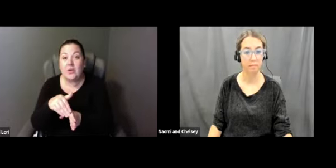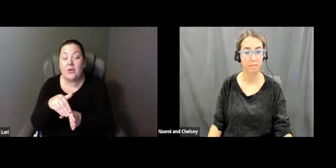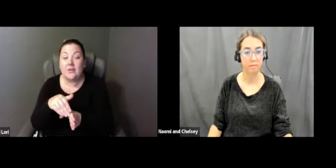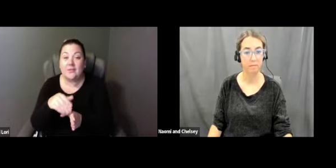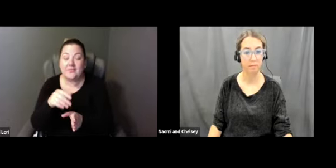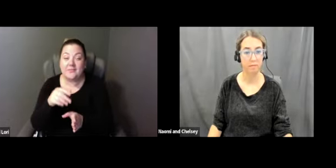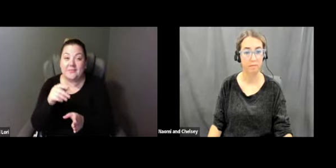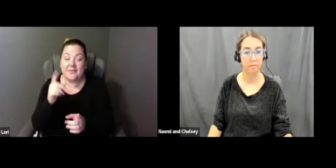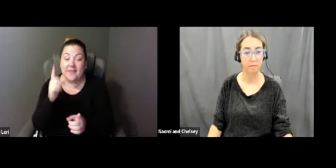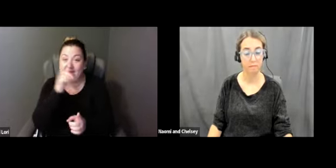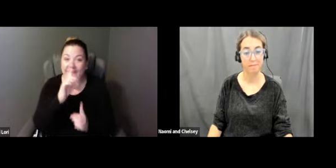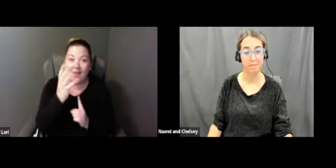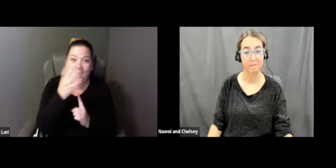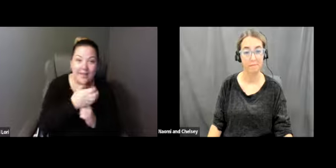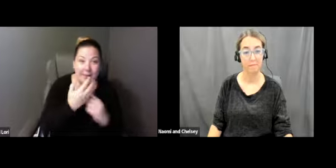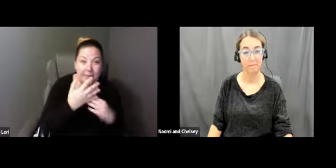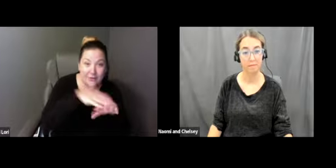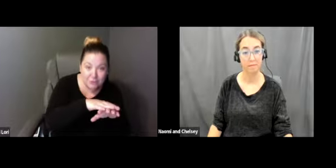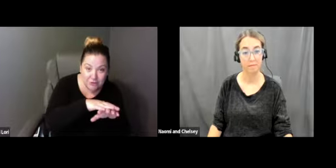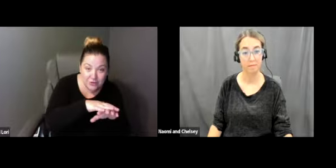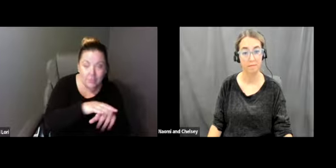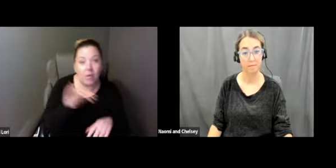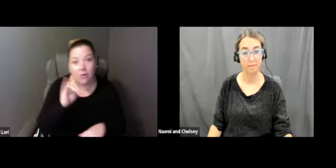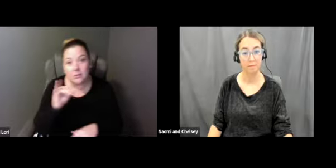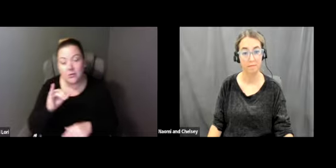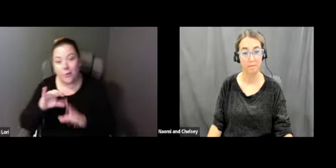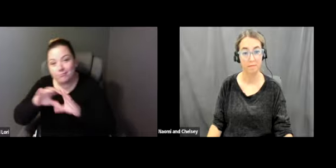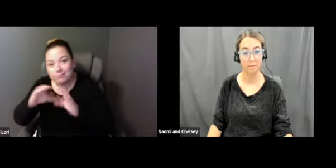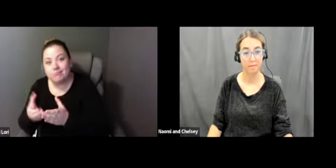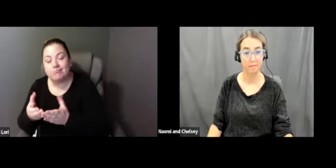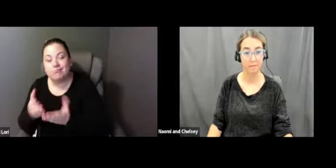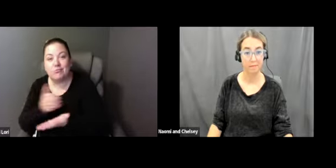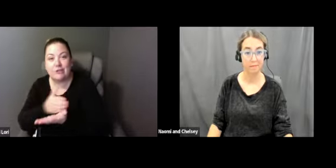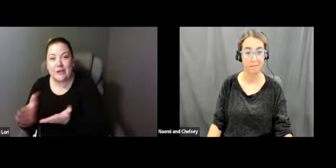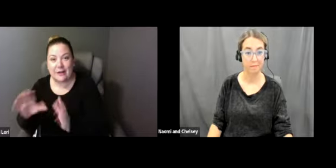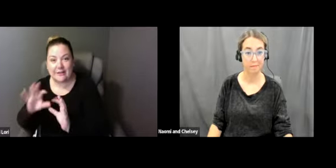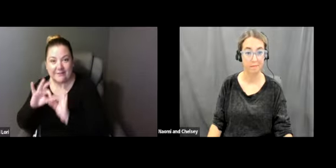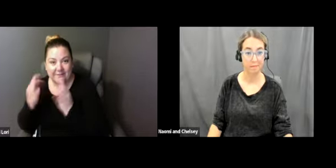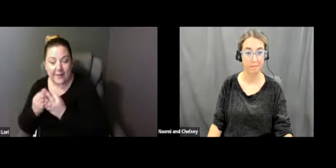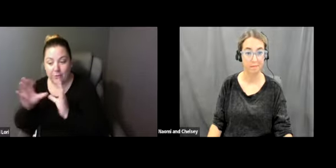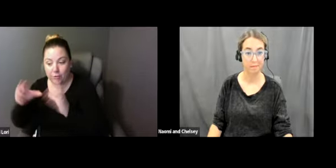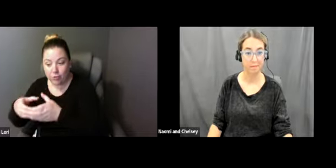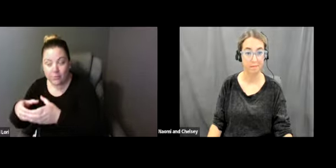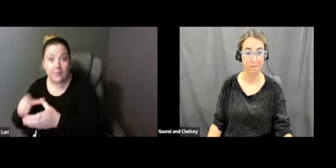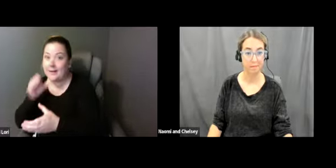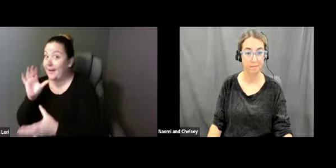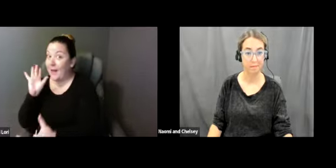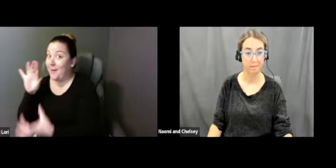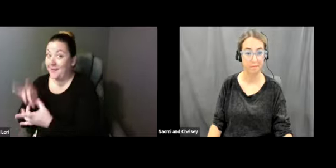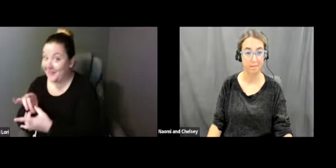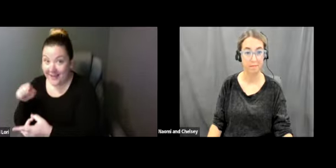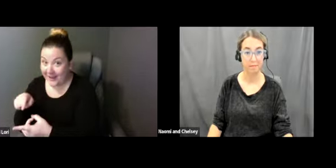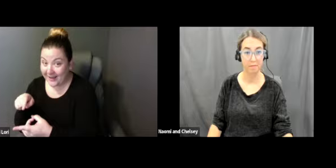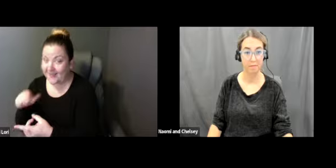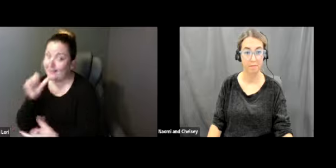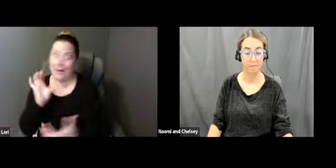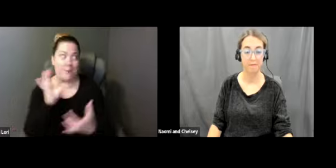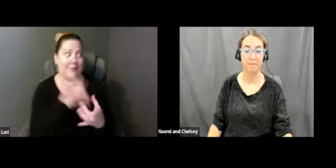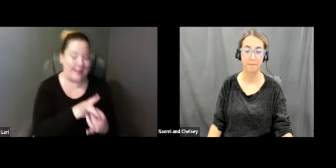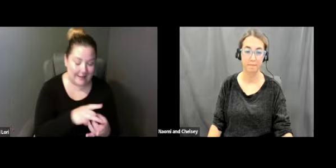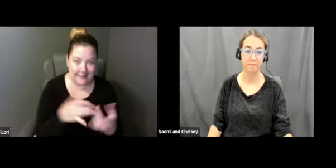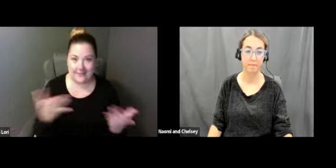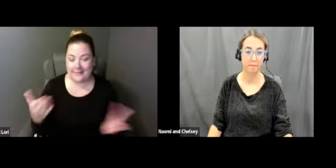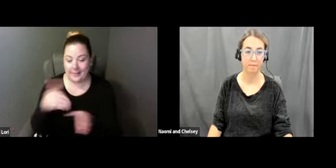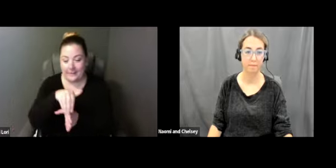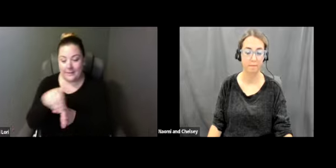also living behind a minority group, but not being part of that minority group. And so this is really where it comes out